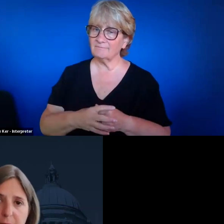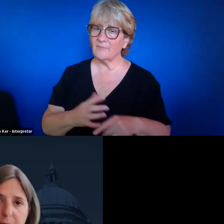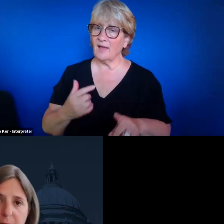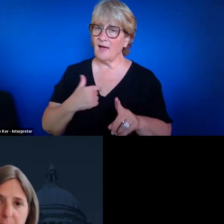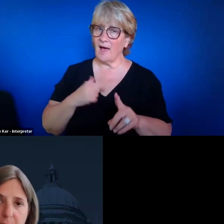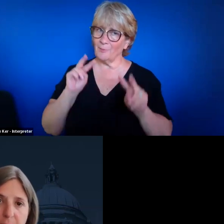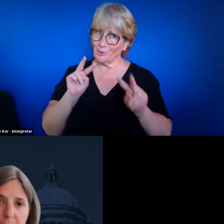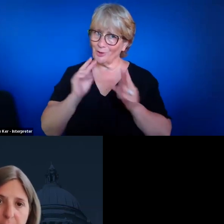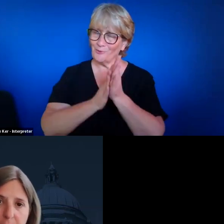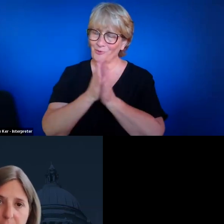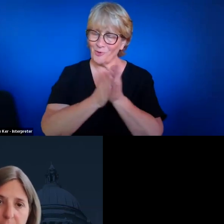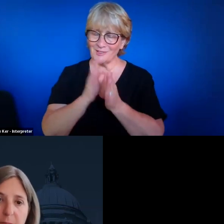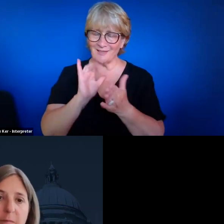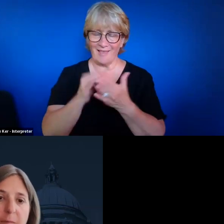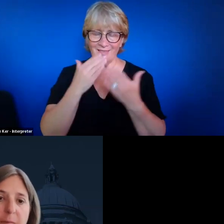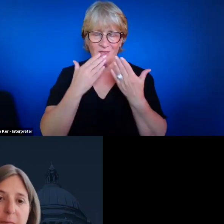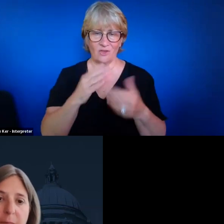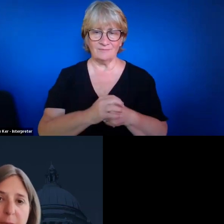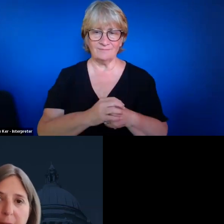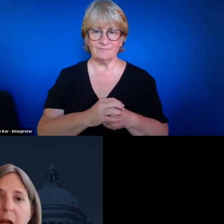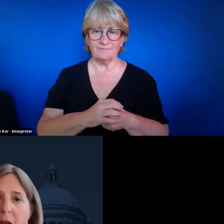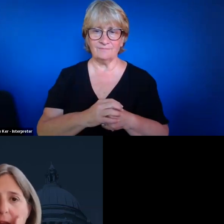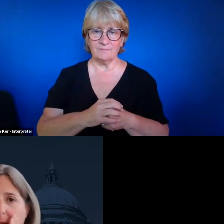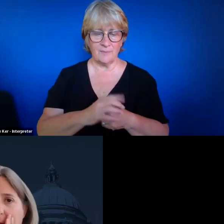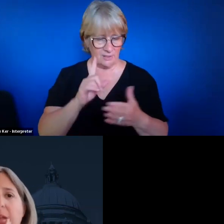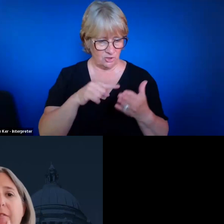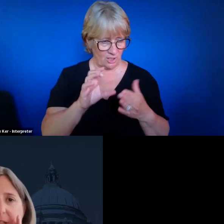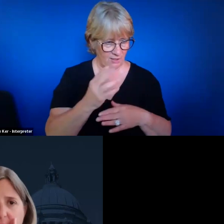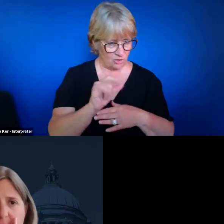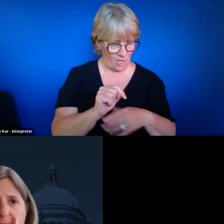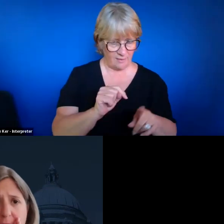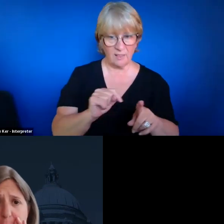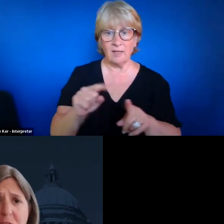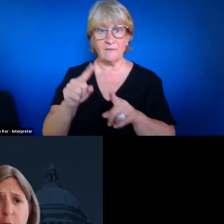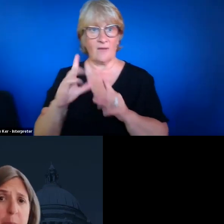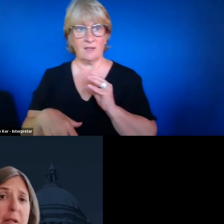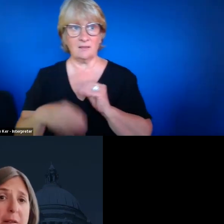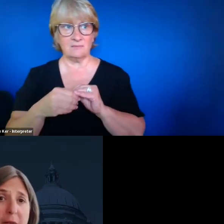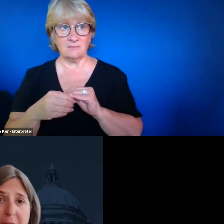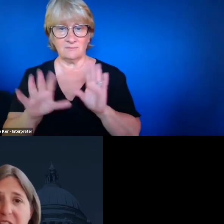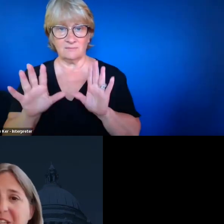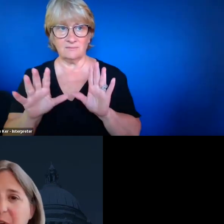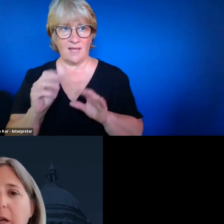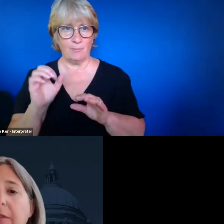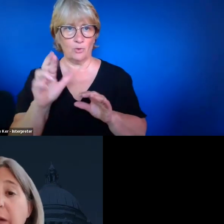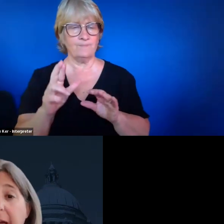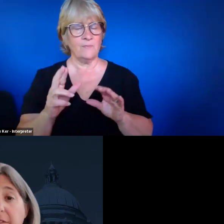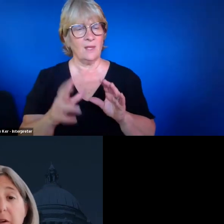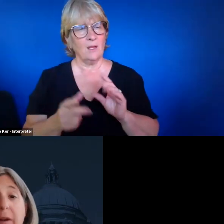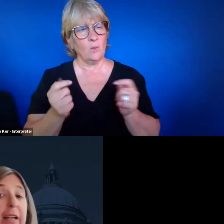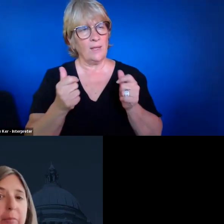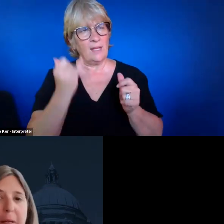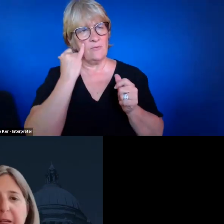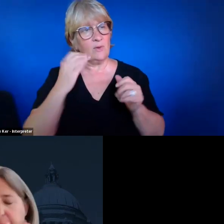I'm looking forward to that. So thank you. Let me just check the chat here. And if I can just make please, go ahead. Yeah. Just a quick, if we